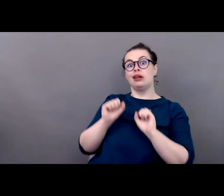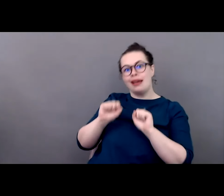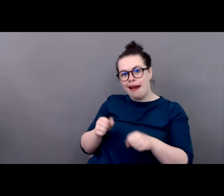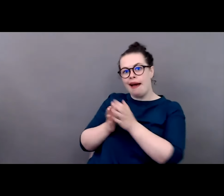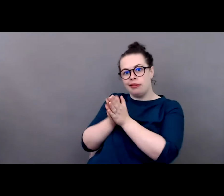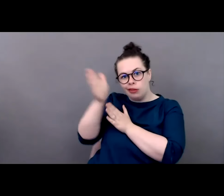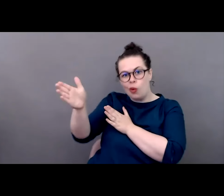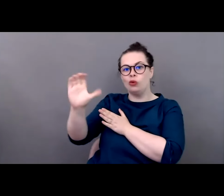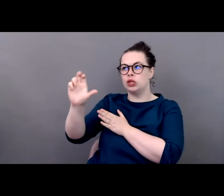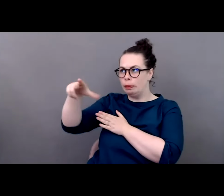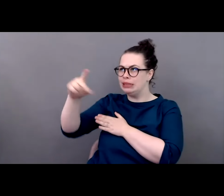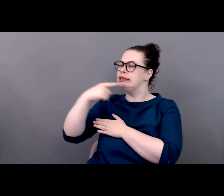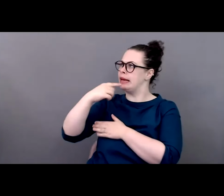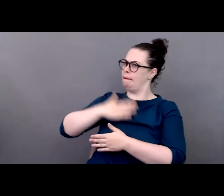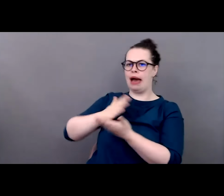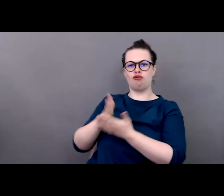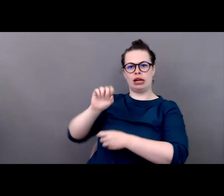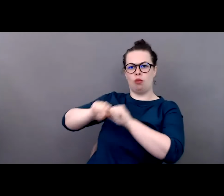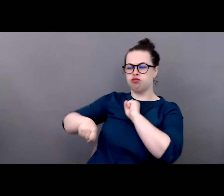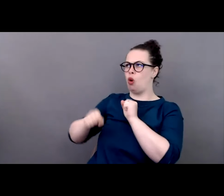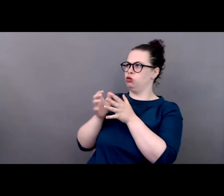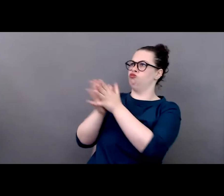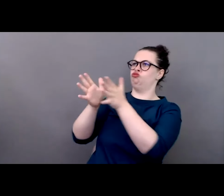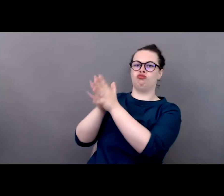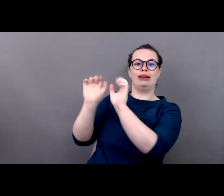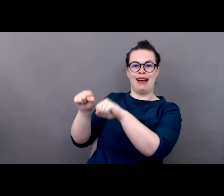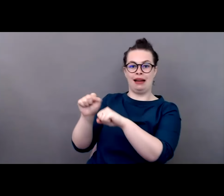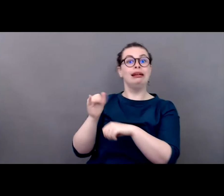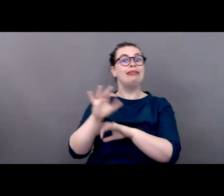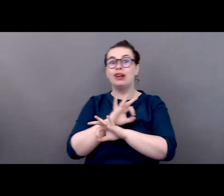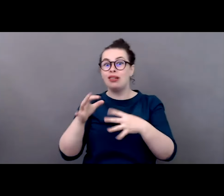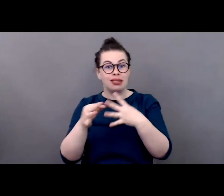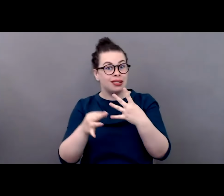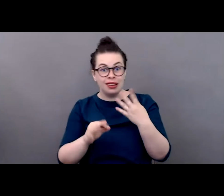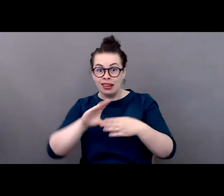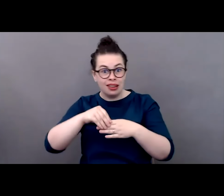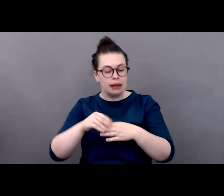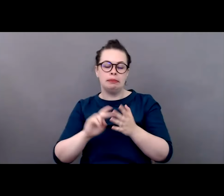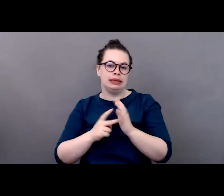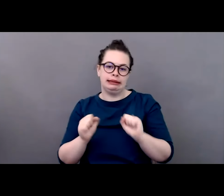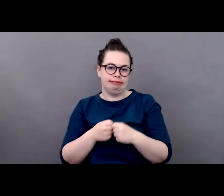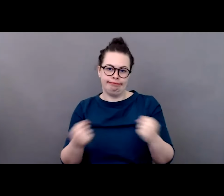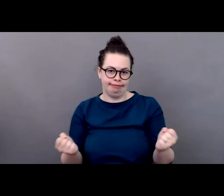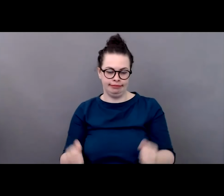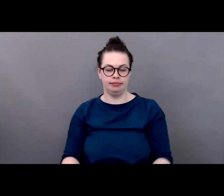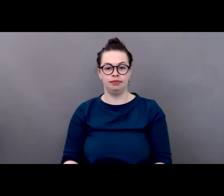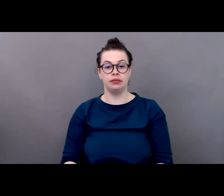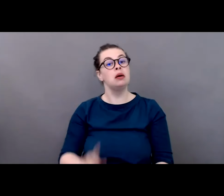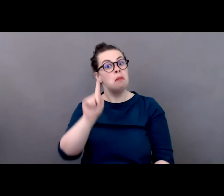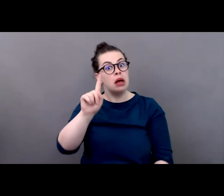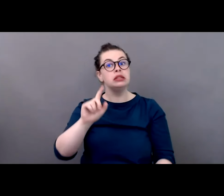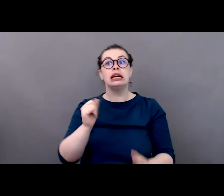involved in a complaint from any country, or actually taking a complaint from any country, because it's